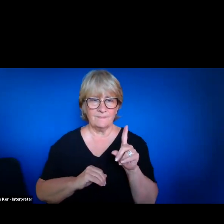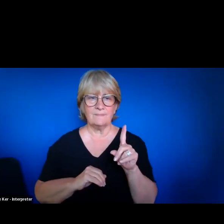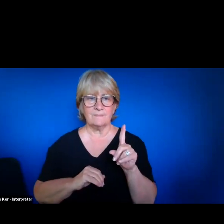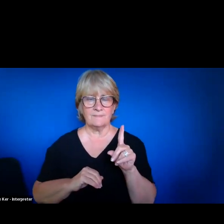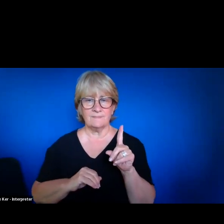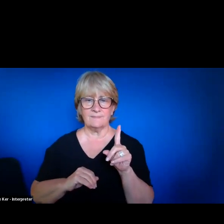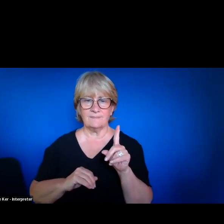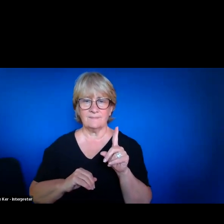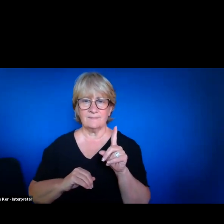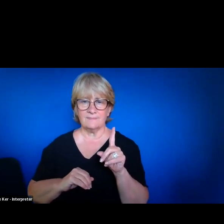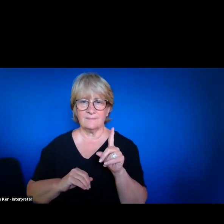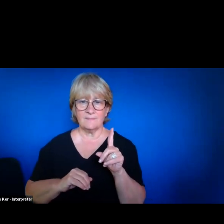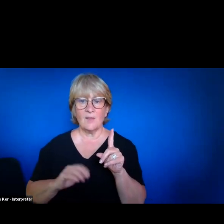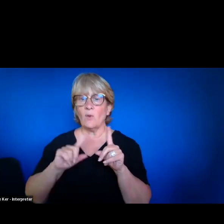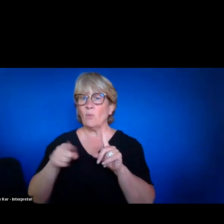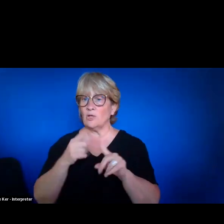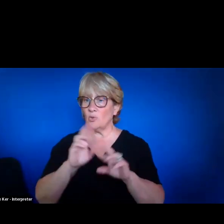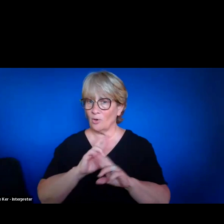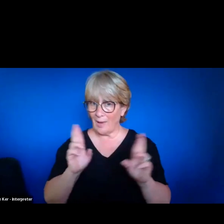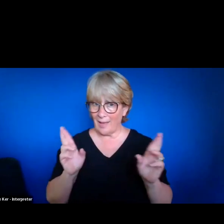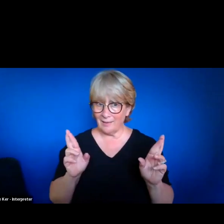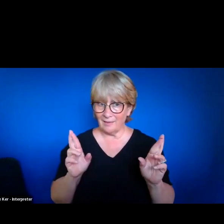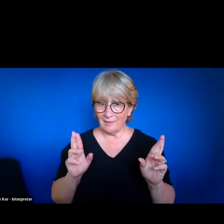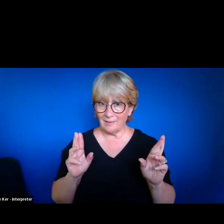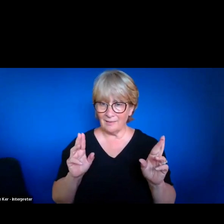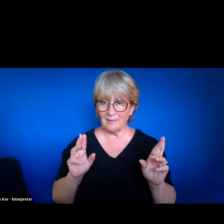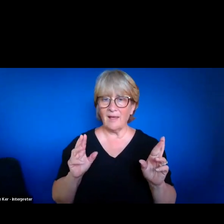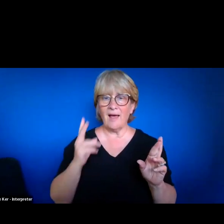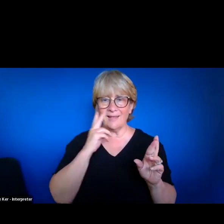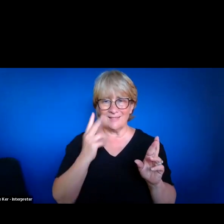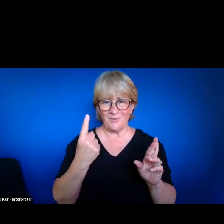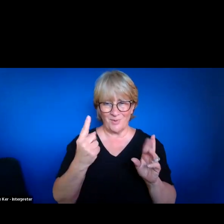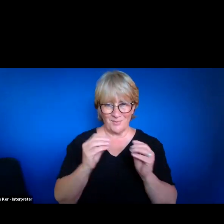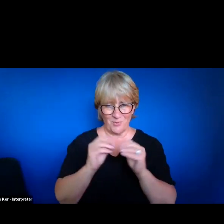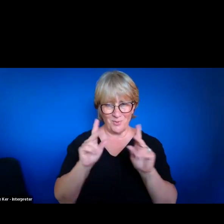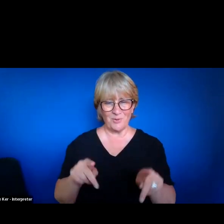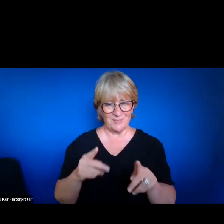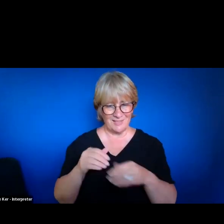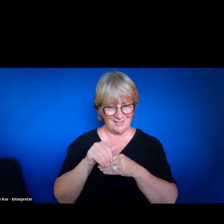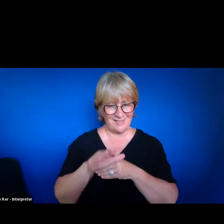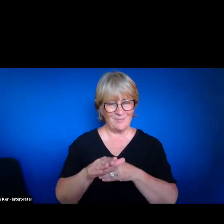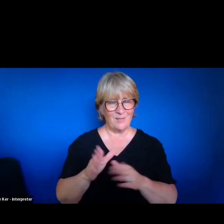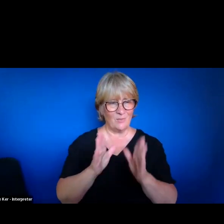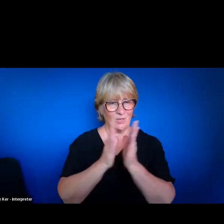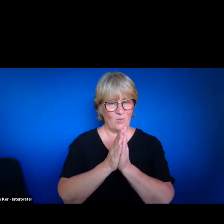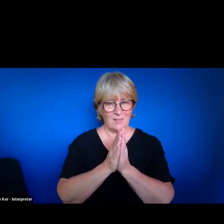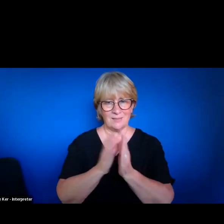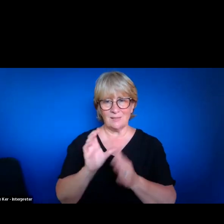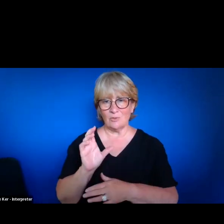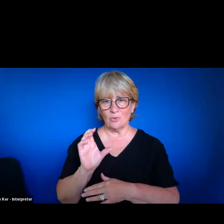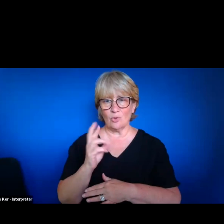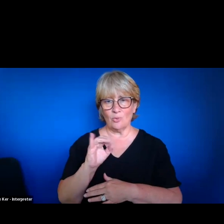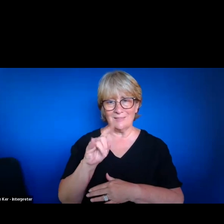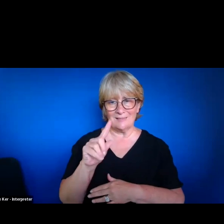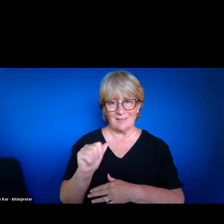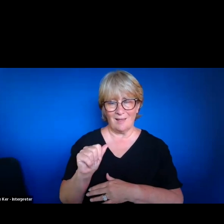And Mame, when you are ready. And I see one more person has also sent me a request, Krista Milhofer. So we'll go